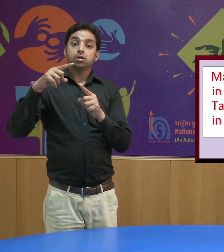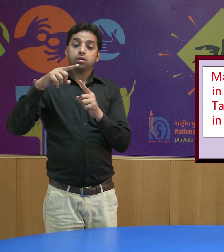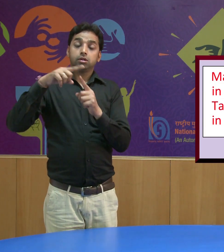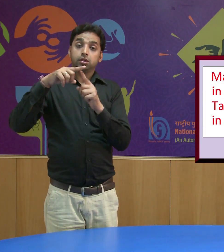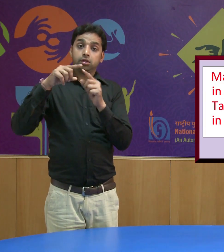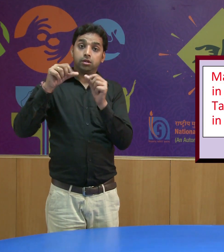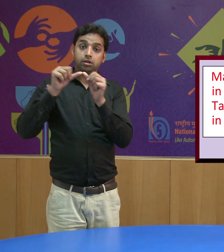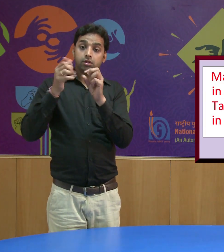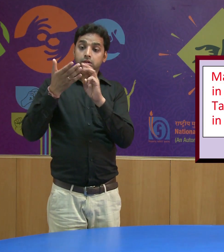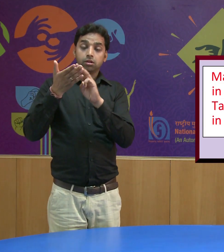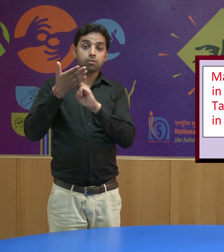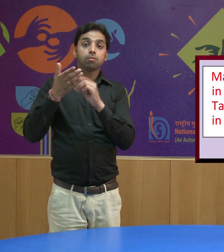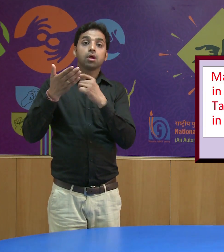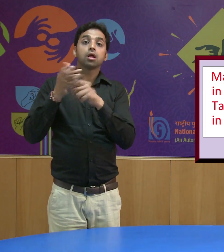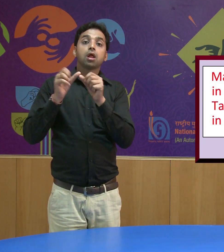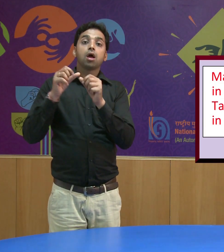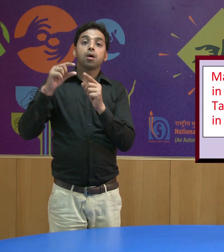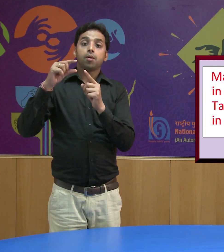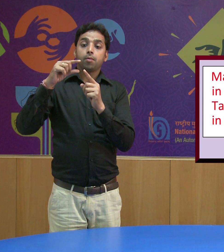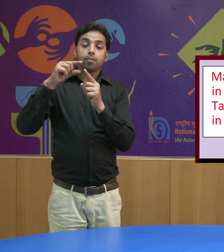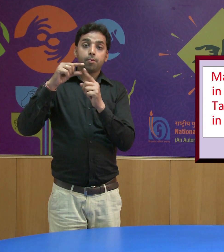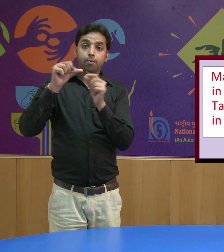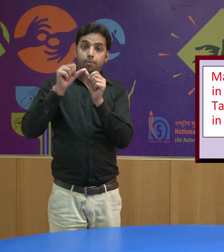Tamralipati in Bengal